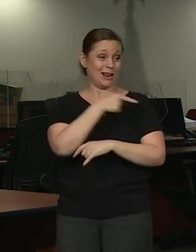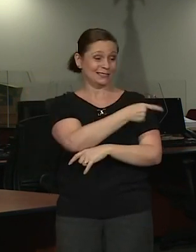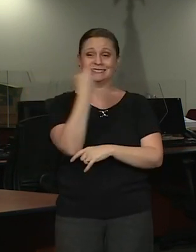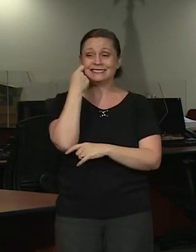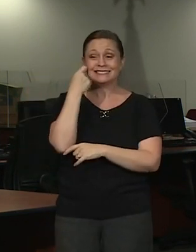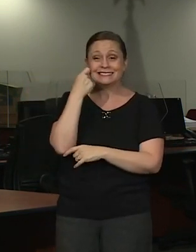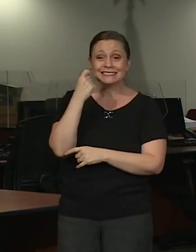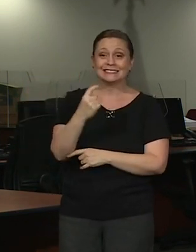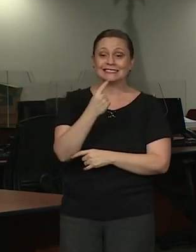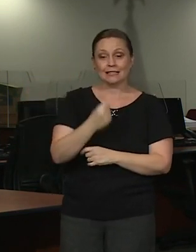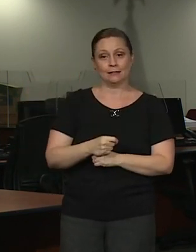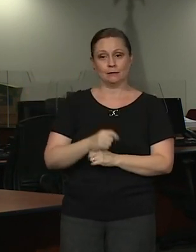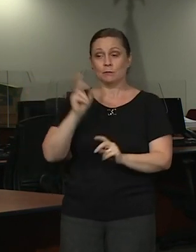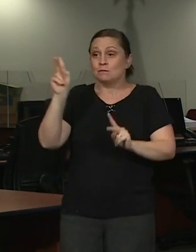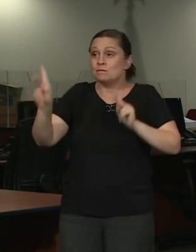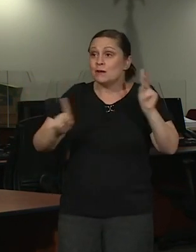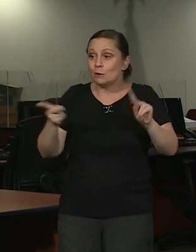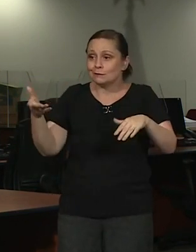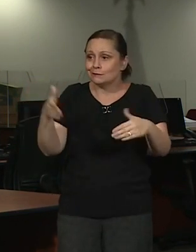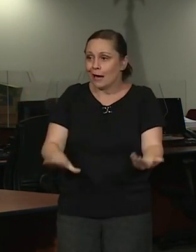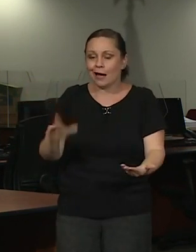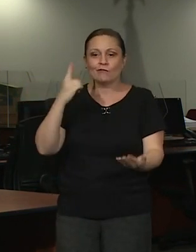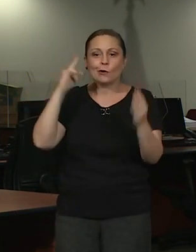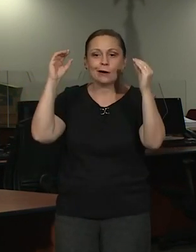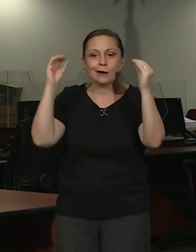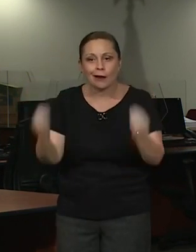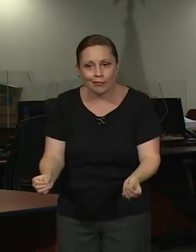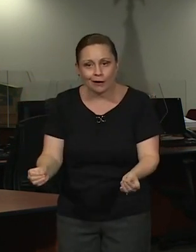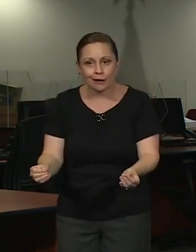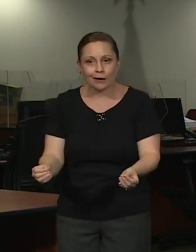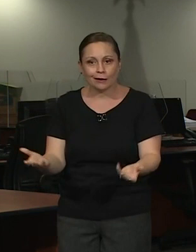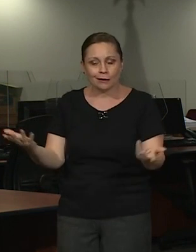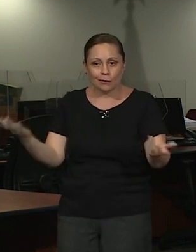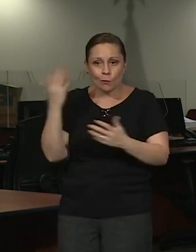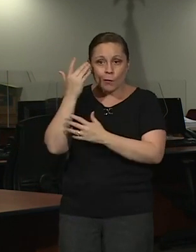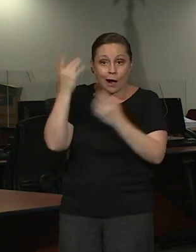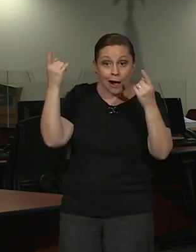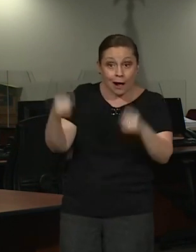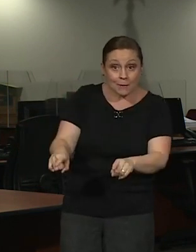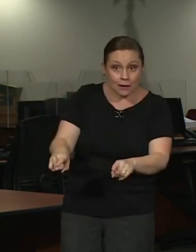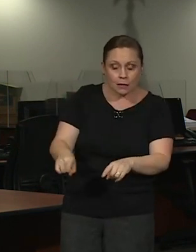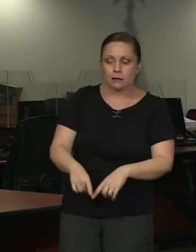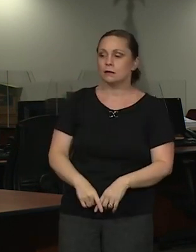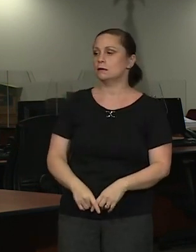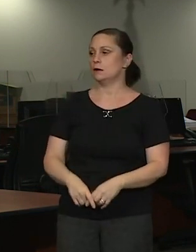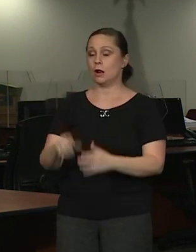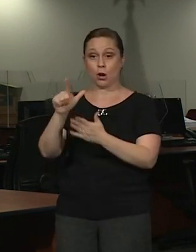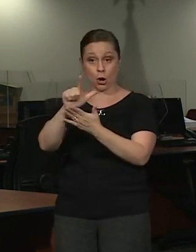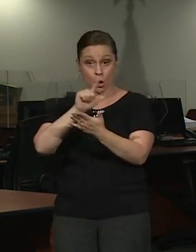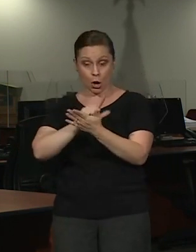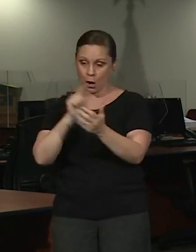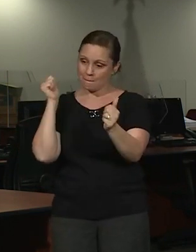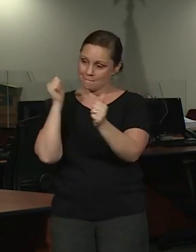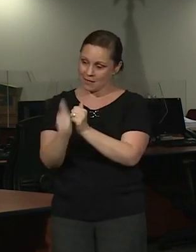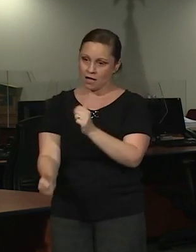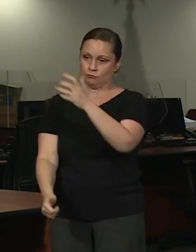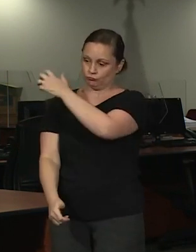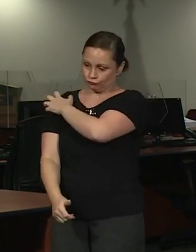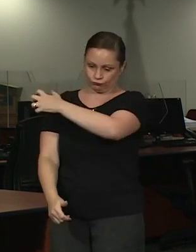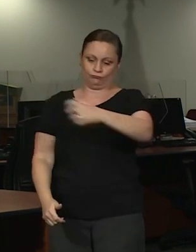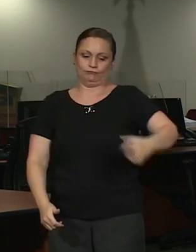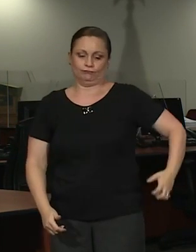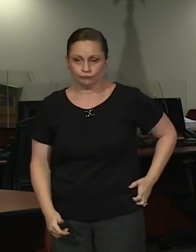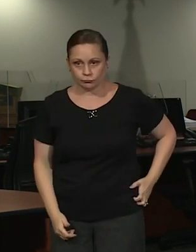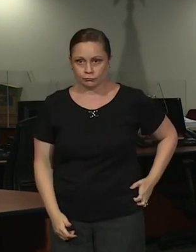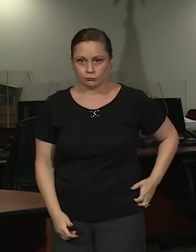needlessly because once the mandatory seatbelt law was passed, the compliance rate for people wearing